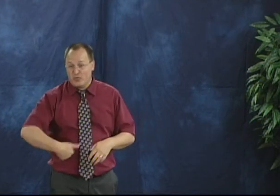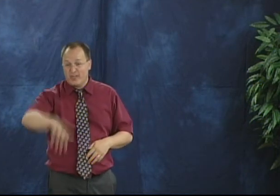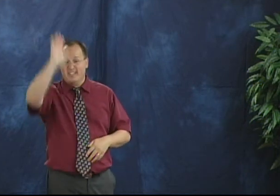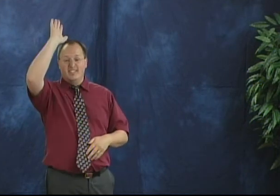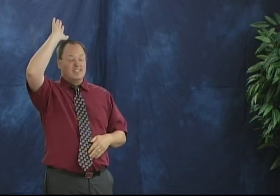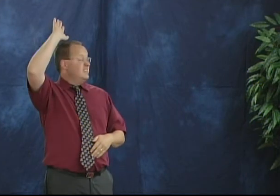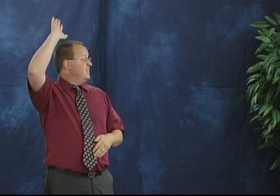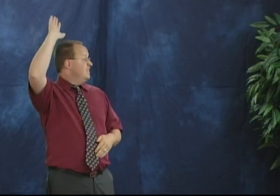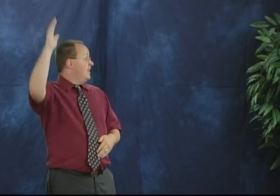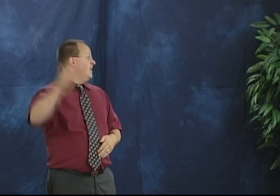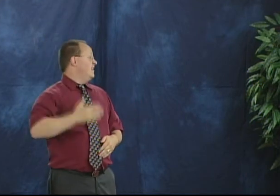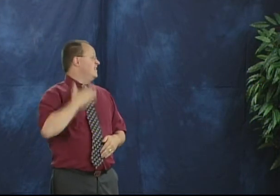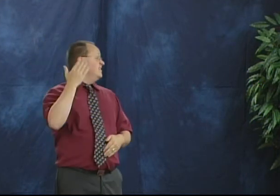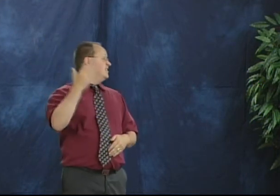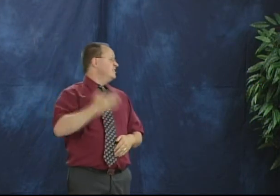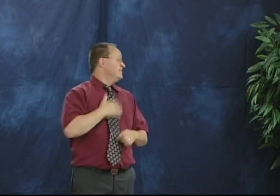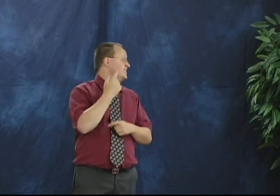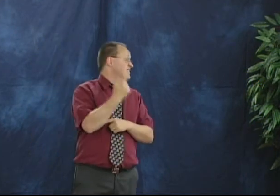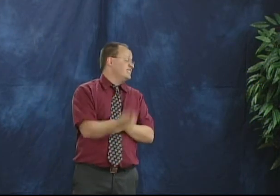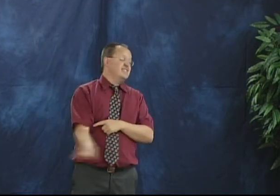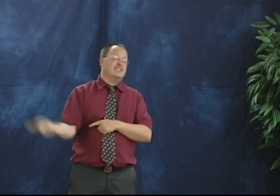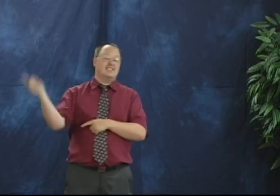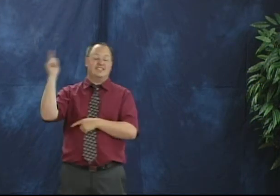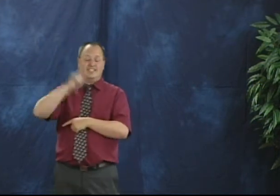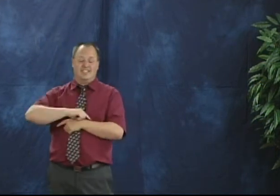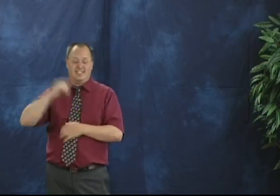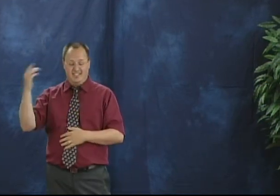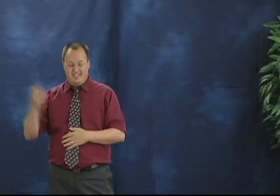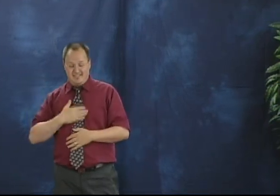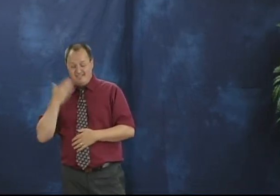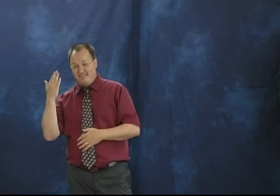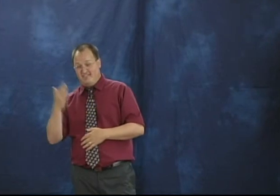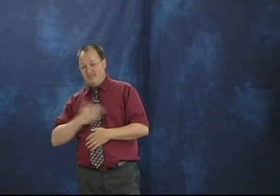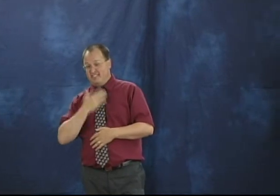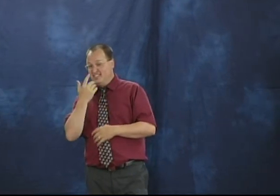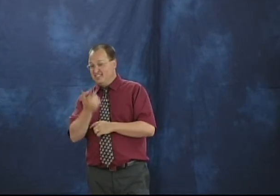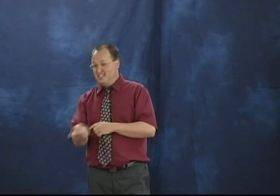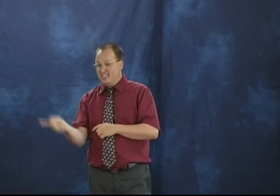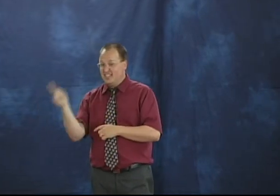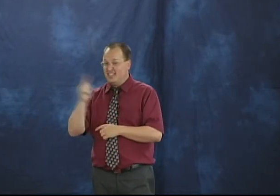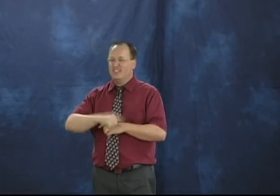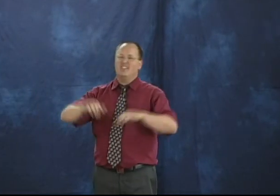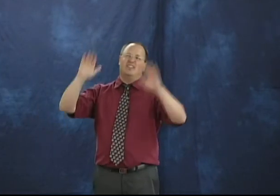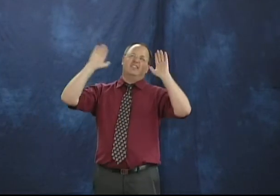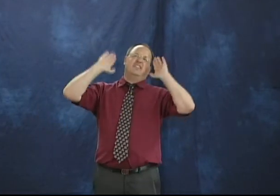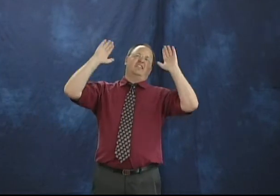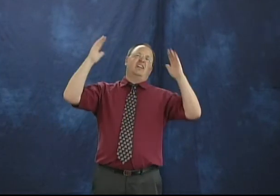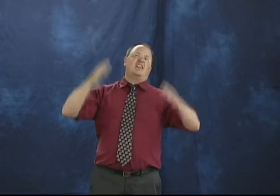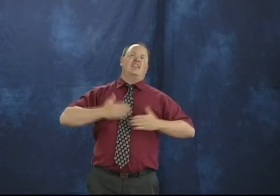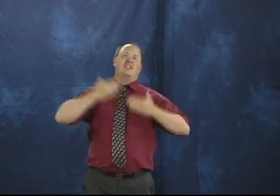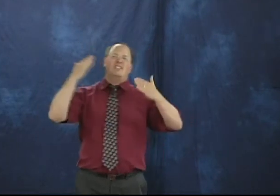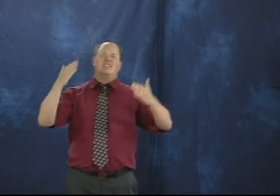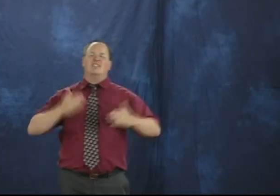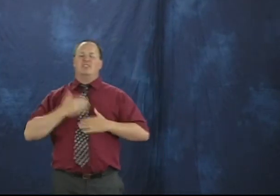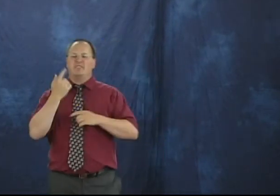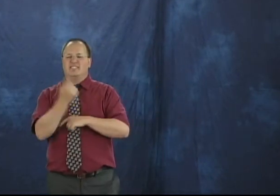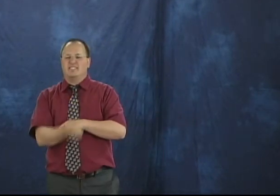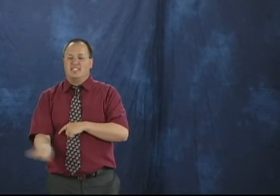sins away. Oh happy day, Oh, happy,